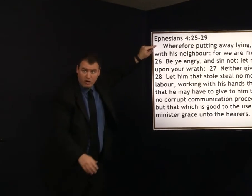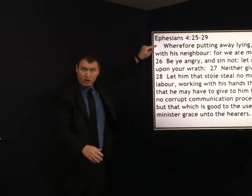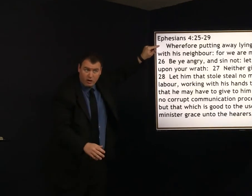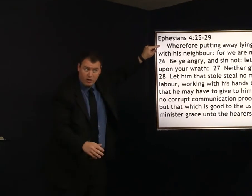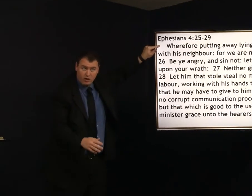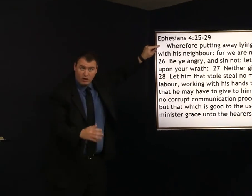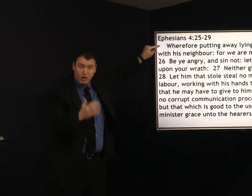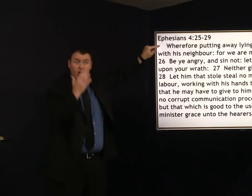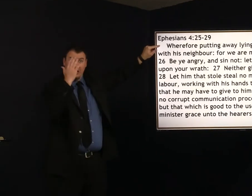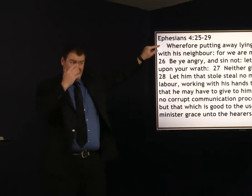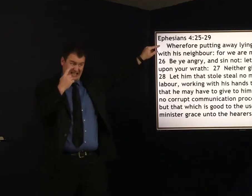Therefore,